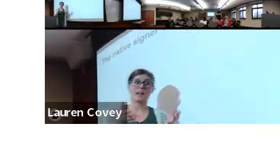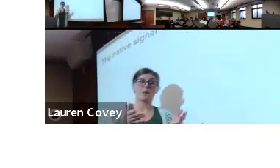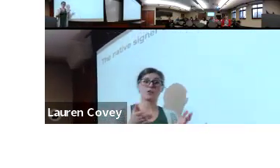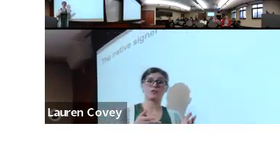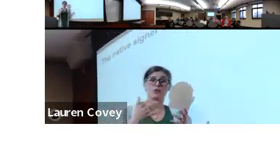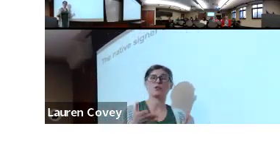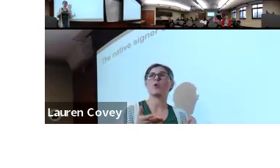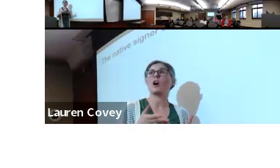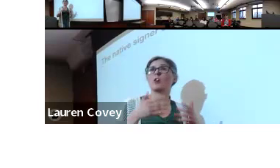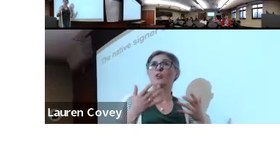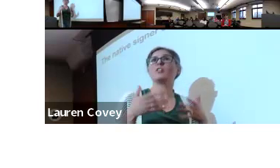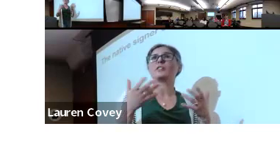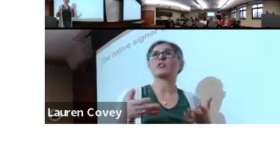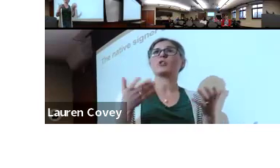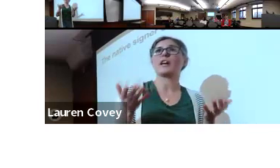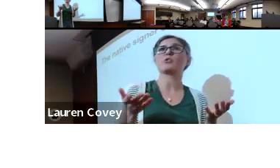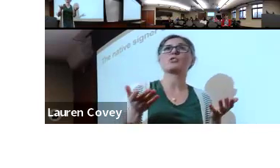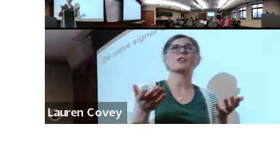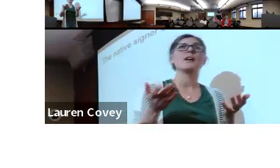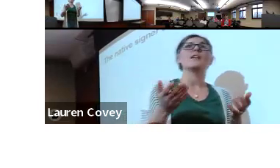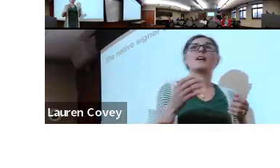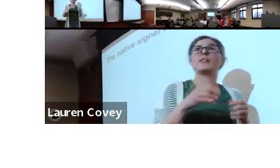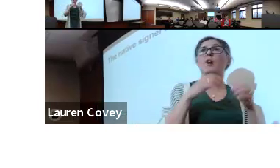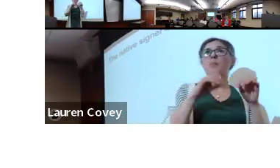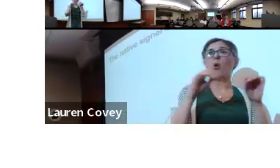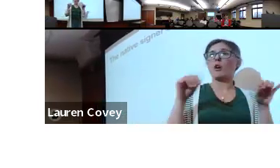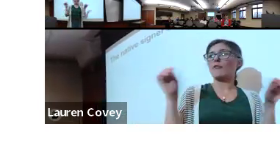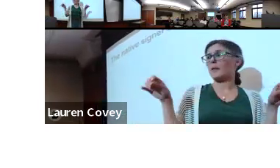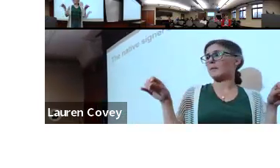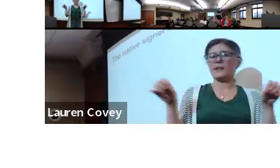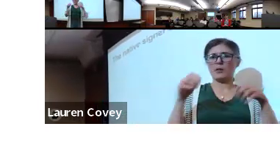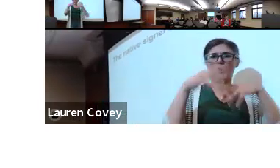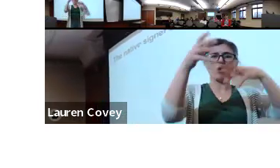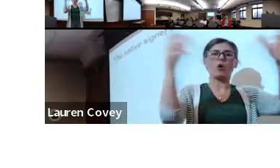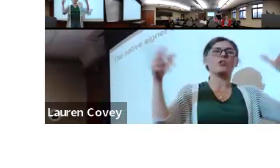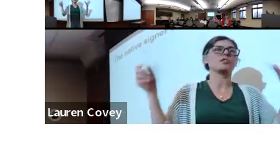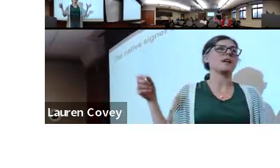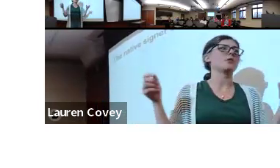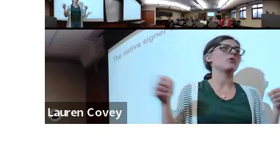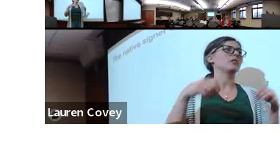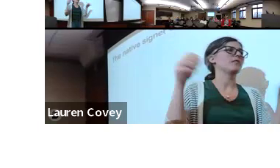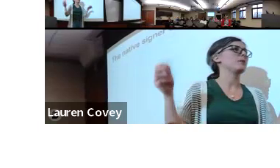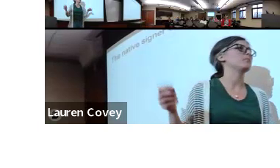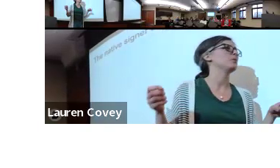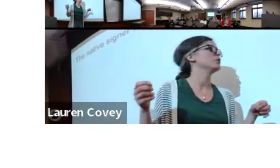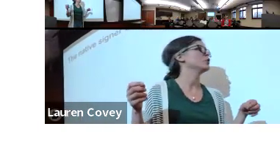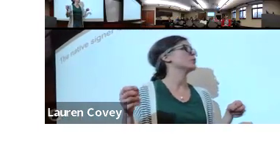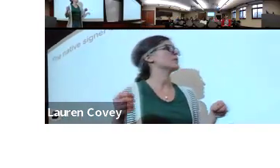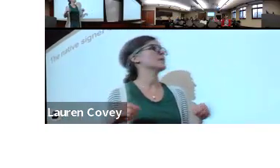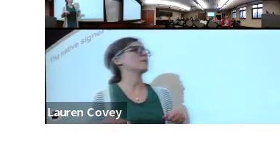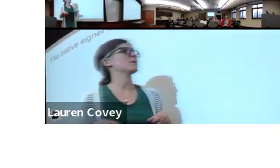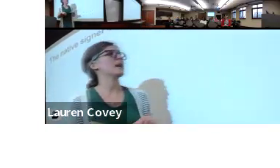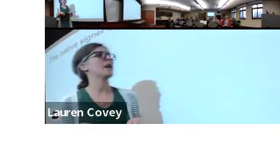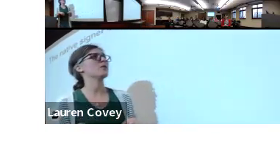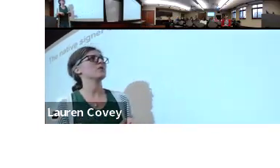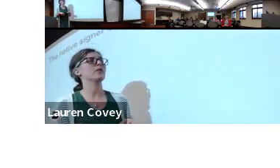that sign languages, first of all, are real natural languages, that there are more of them, that they're not all the same, not all deaf people use